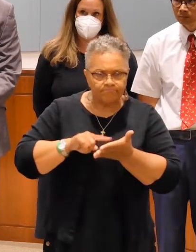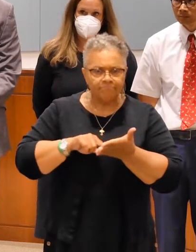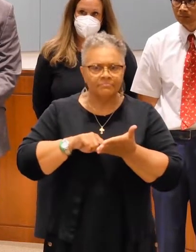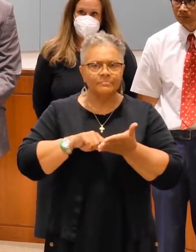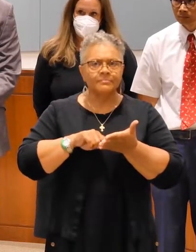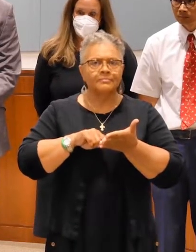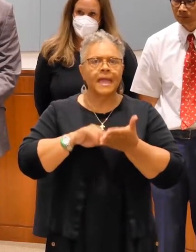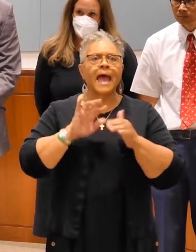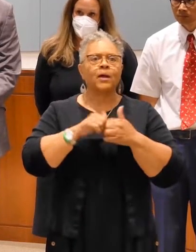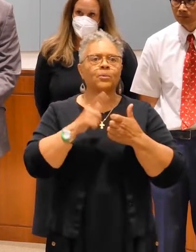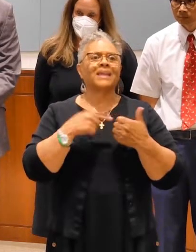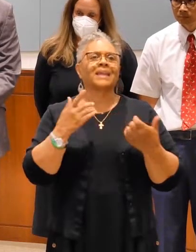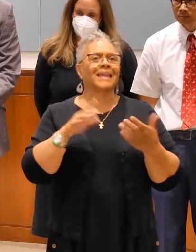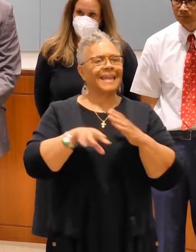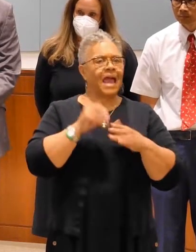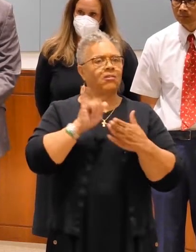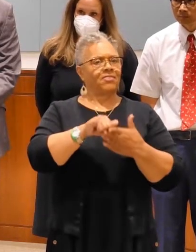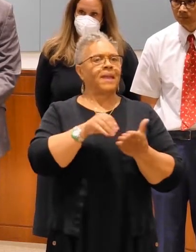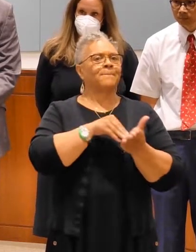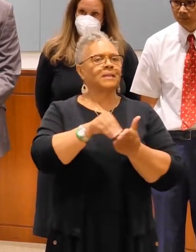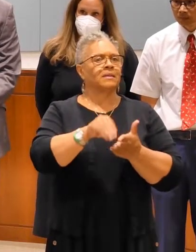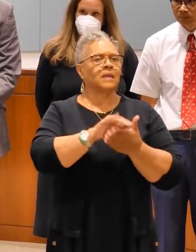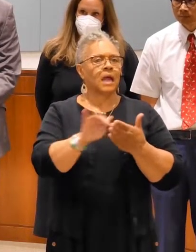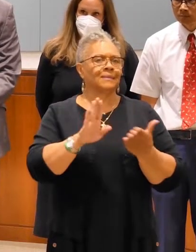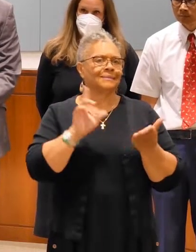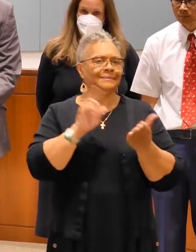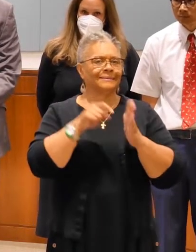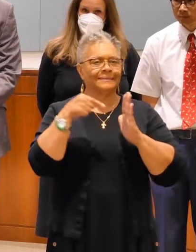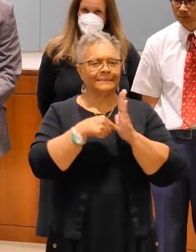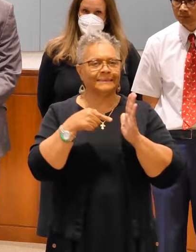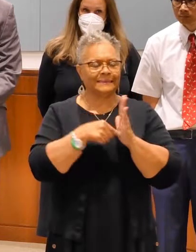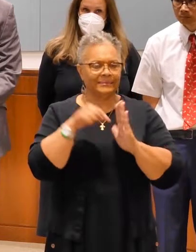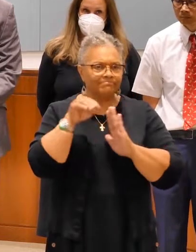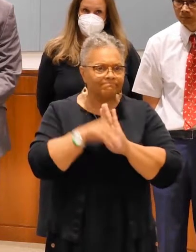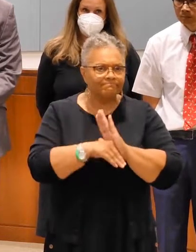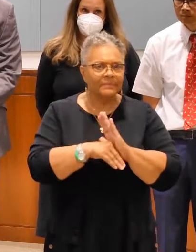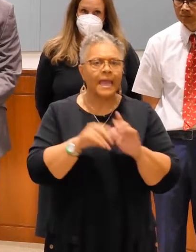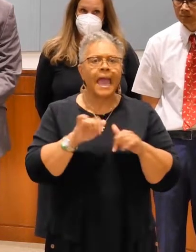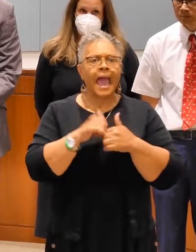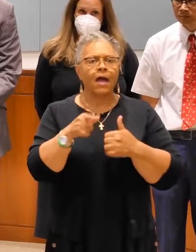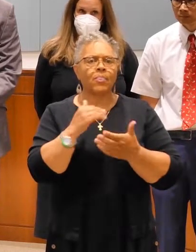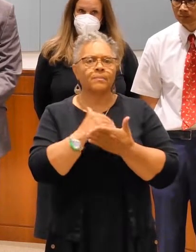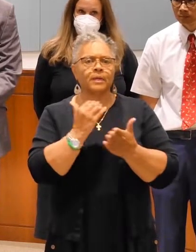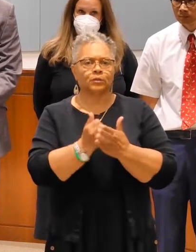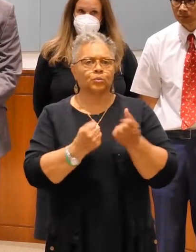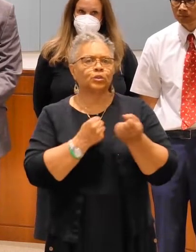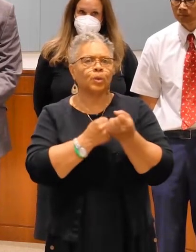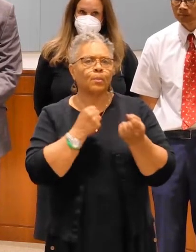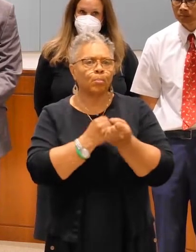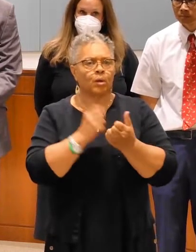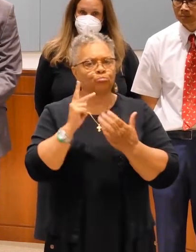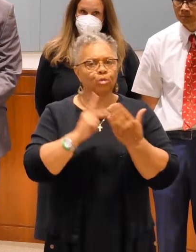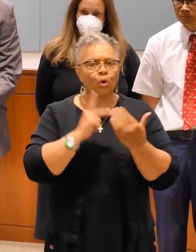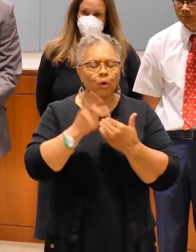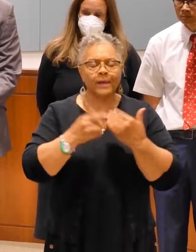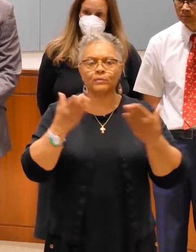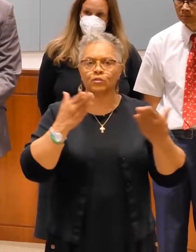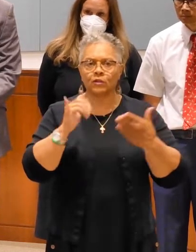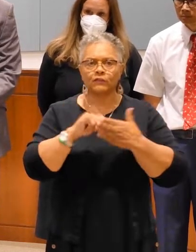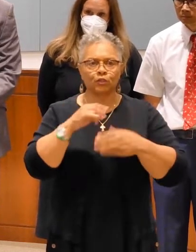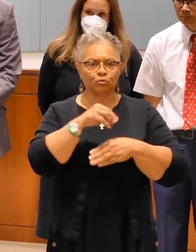debit. We can now focus on how the budget can support the very important programs and services that our students and staff